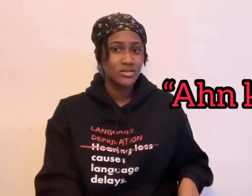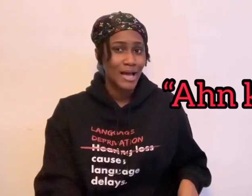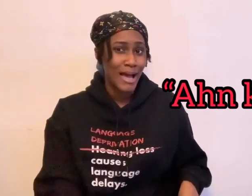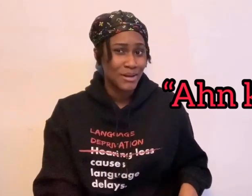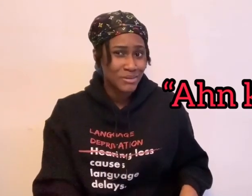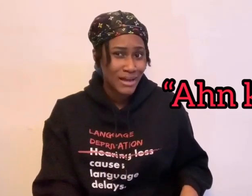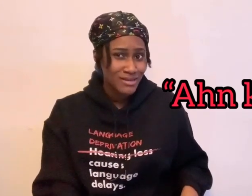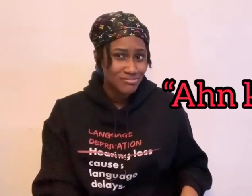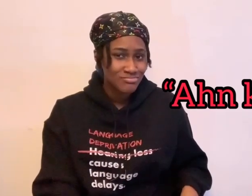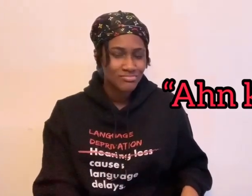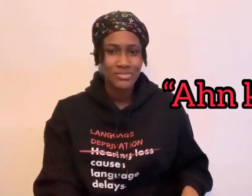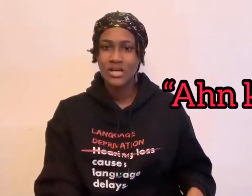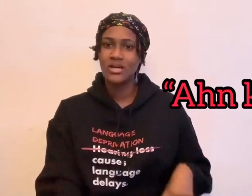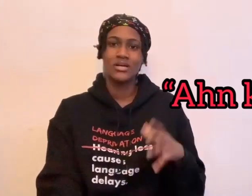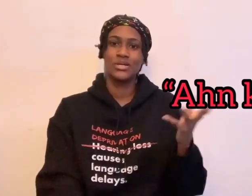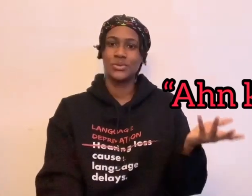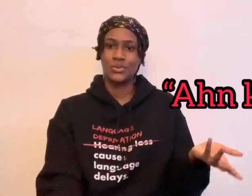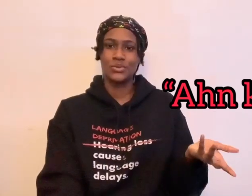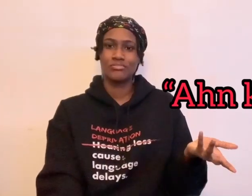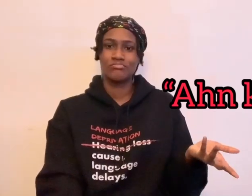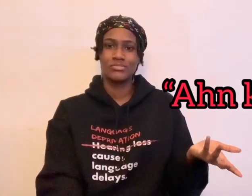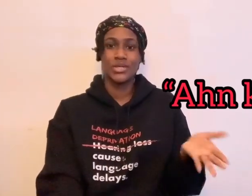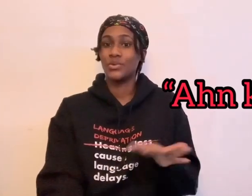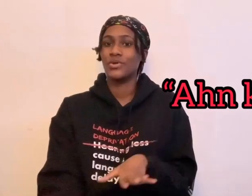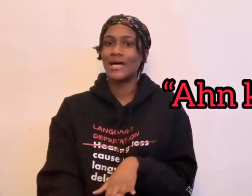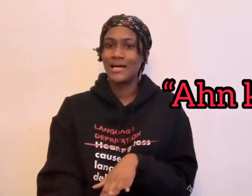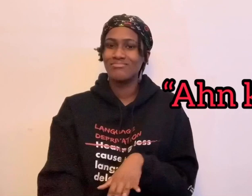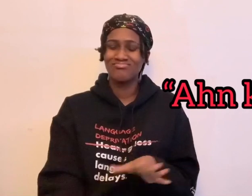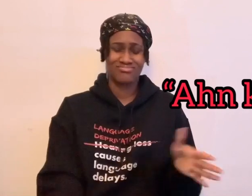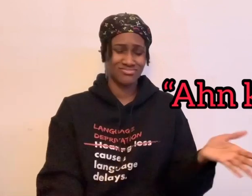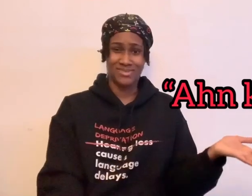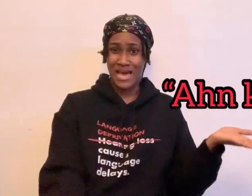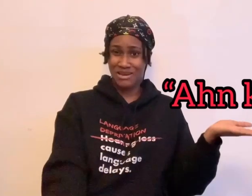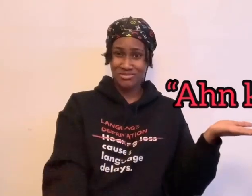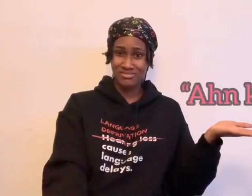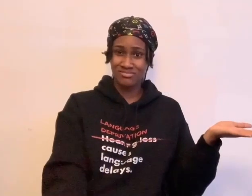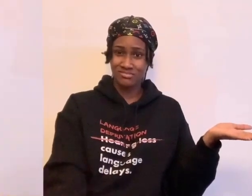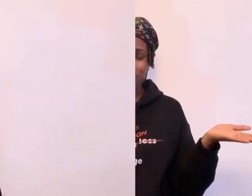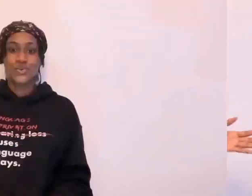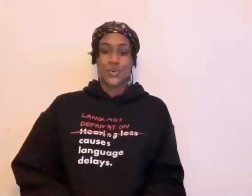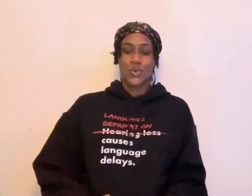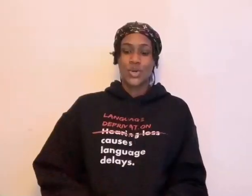I know that. I don't know that. So now